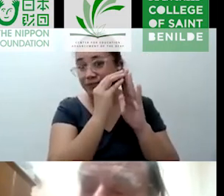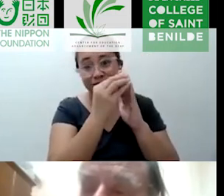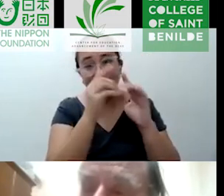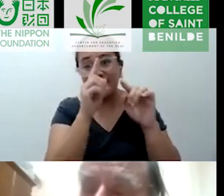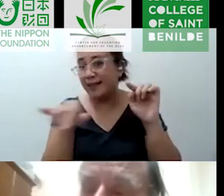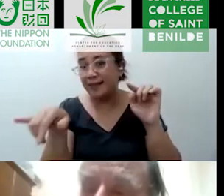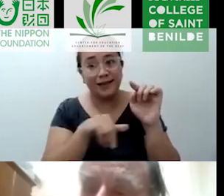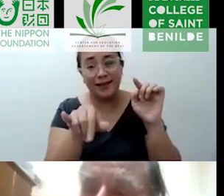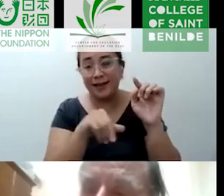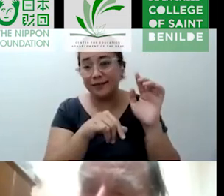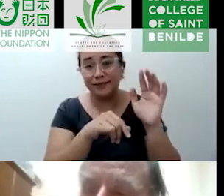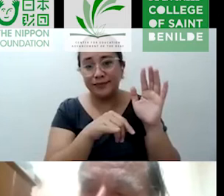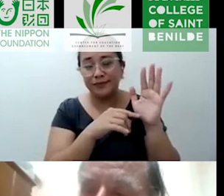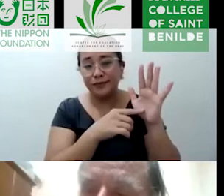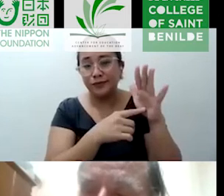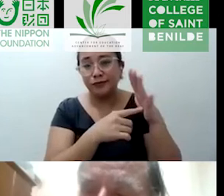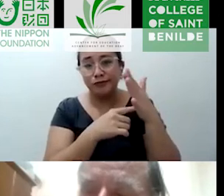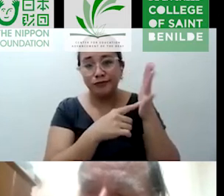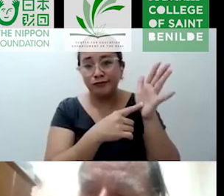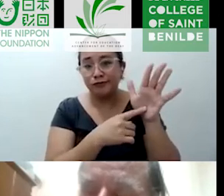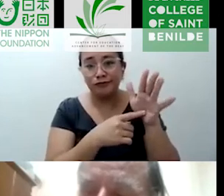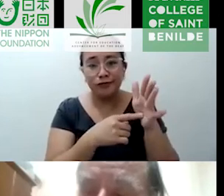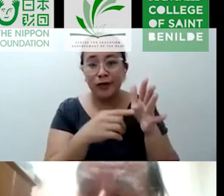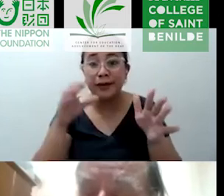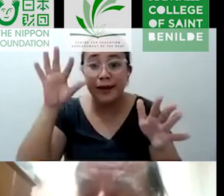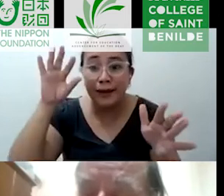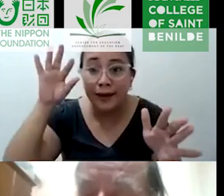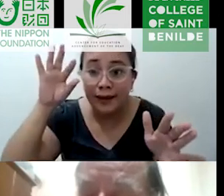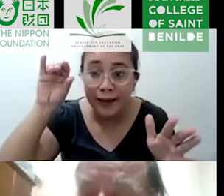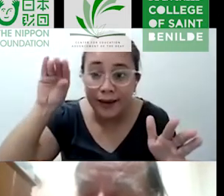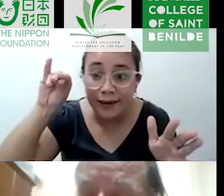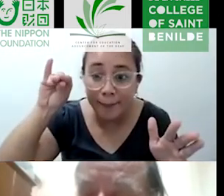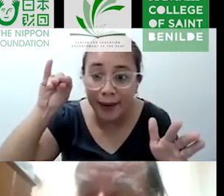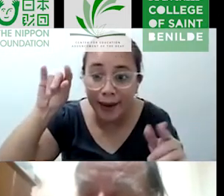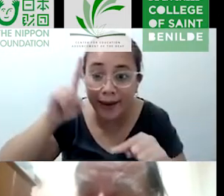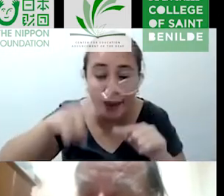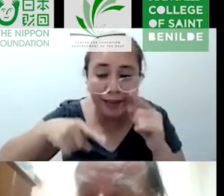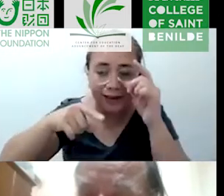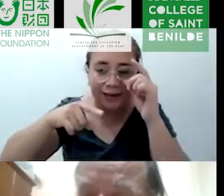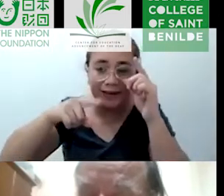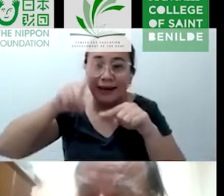So Yami, you cannot have the same. It's impossible.